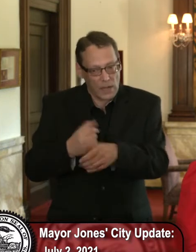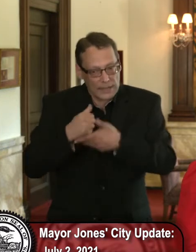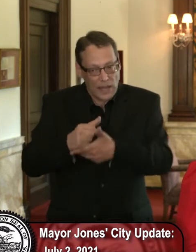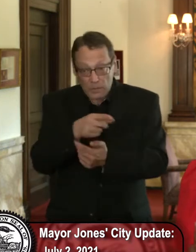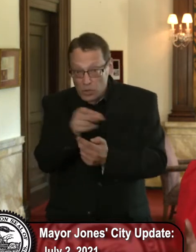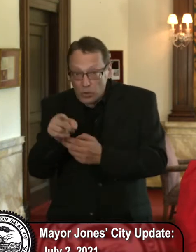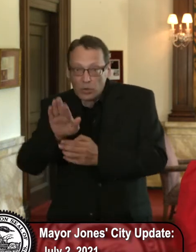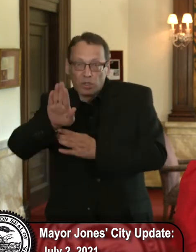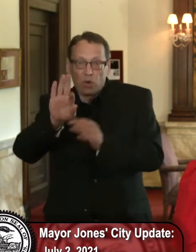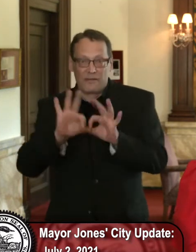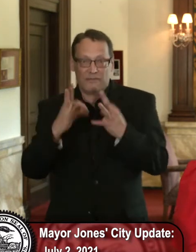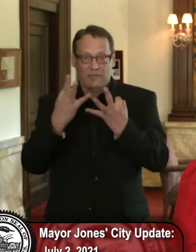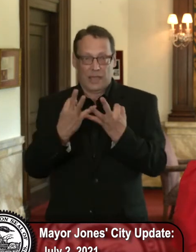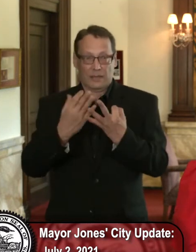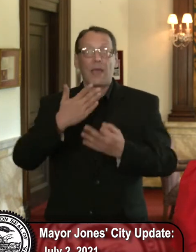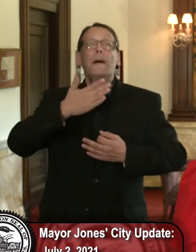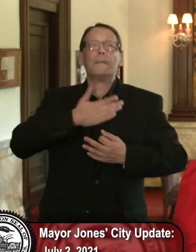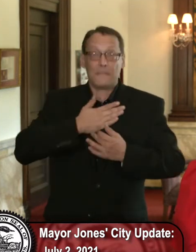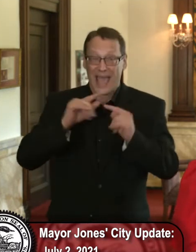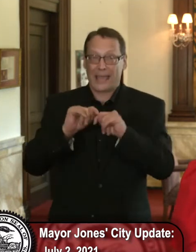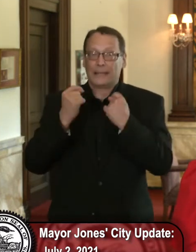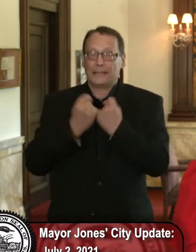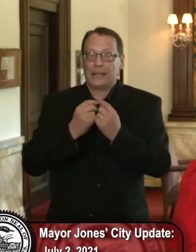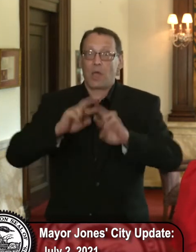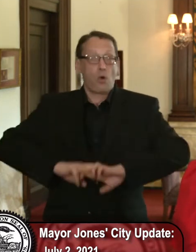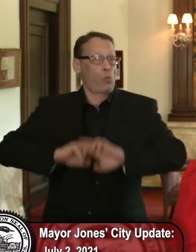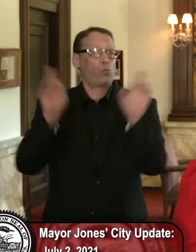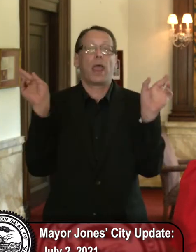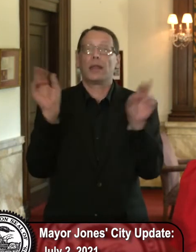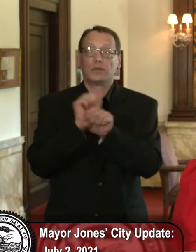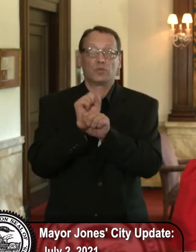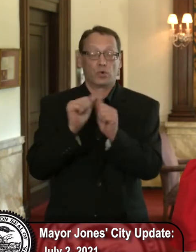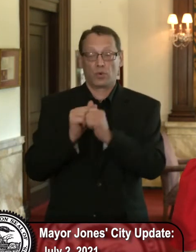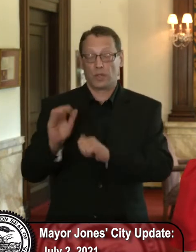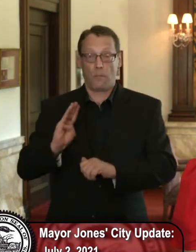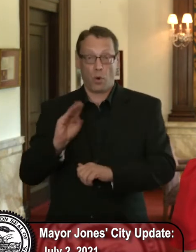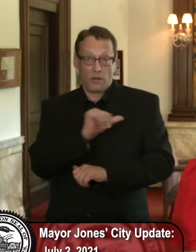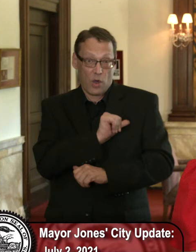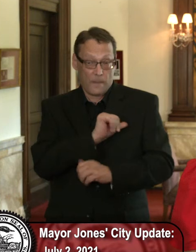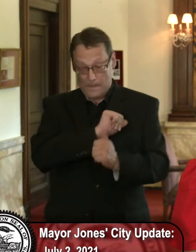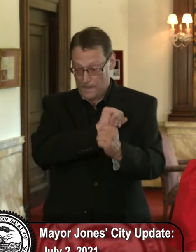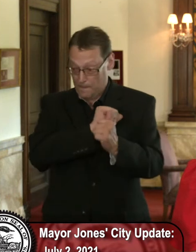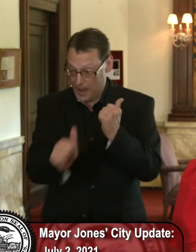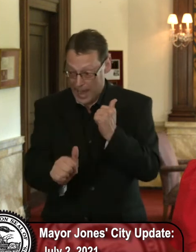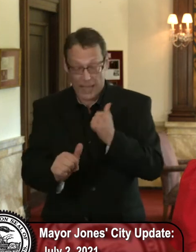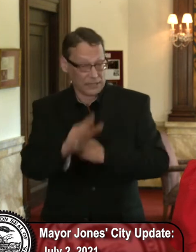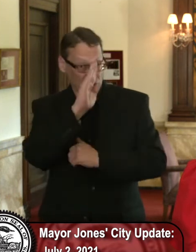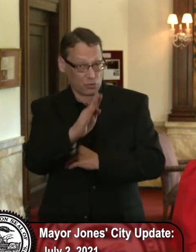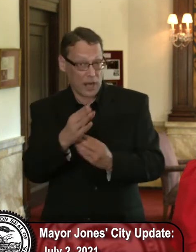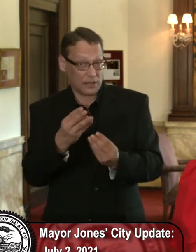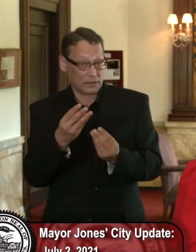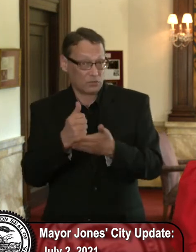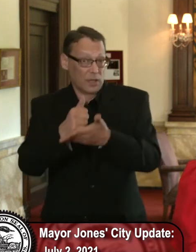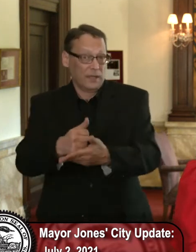your family, and my administration remains ready to work with the Board of Aldermen to pass this urgent direct relief